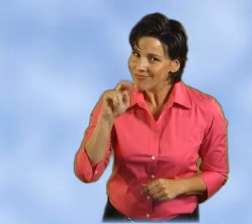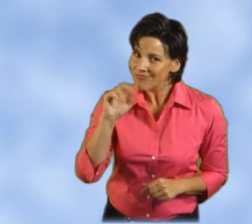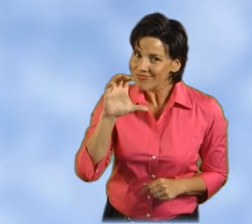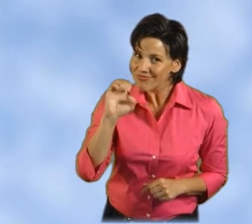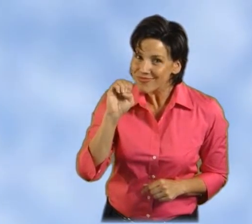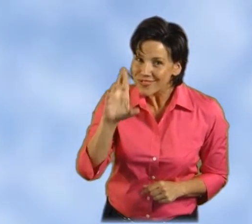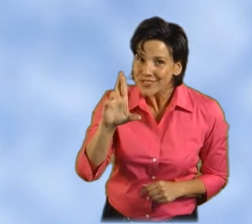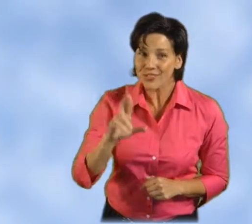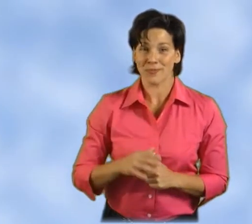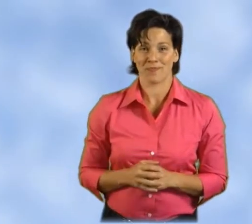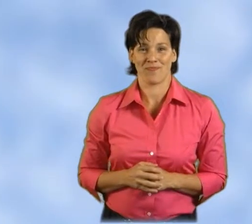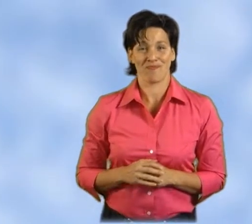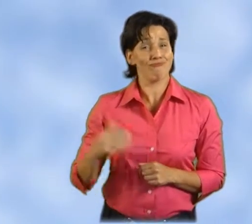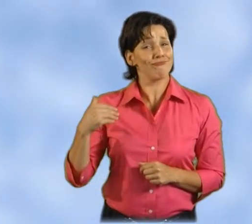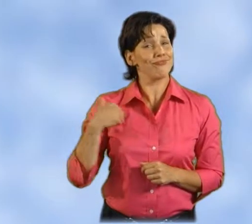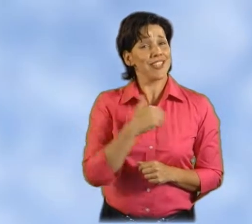But this program